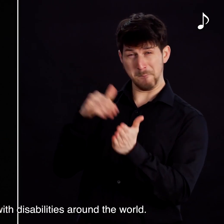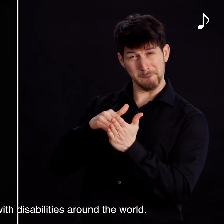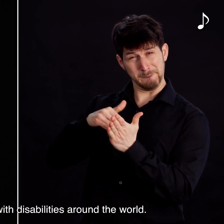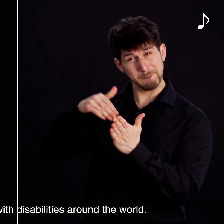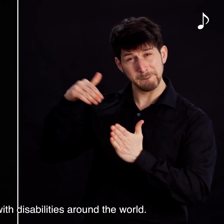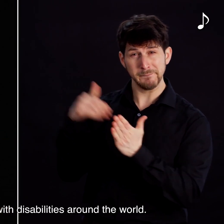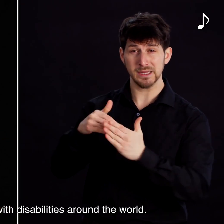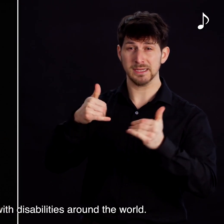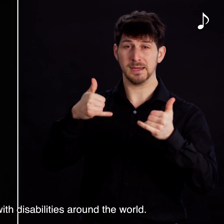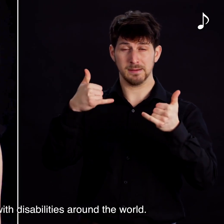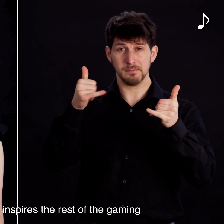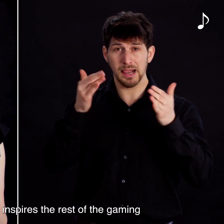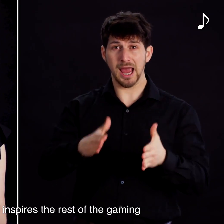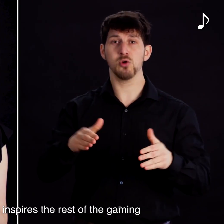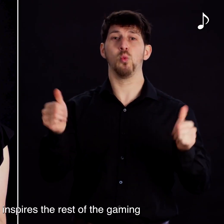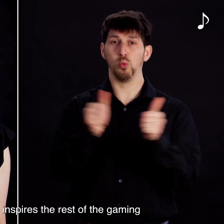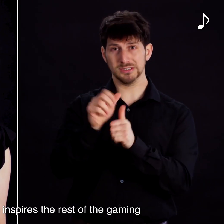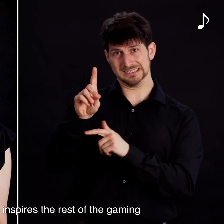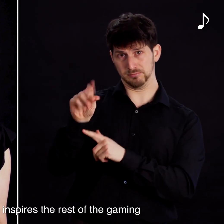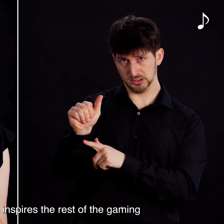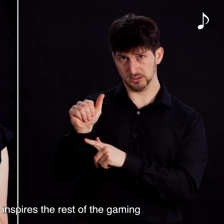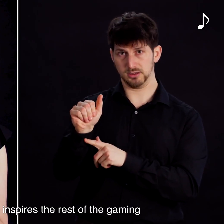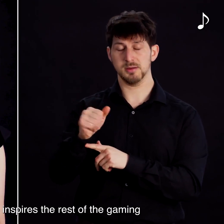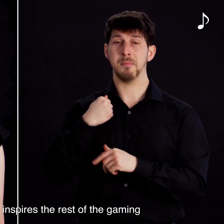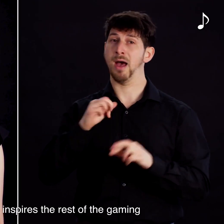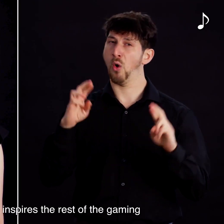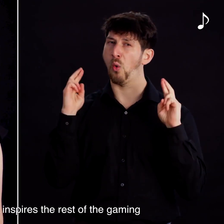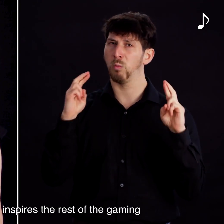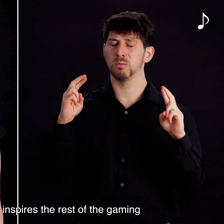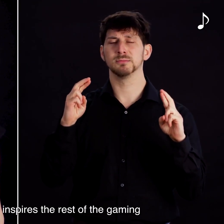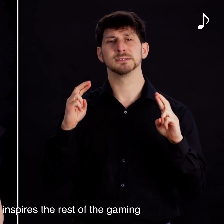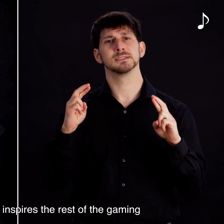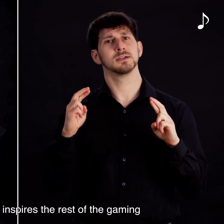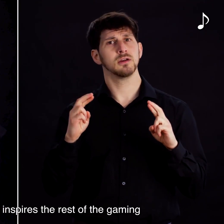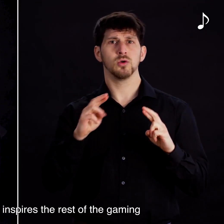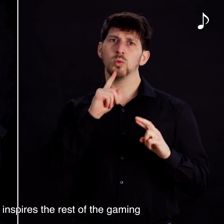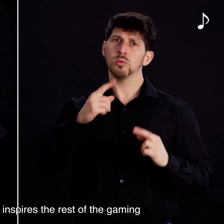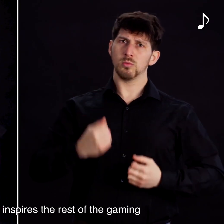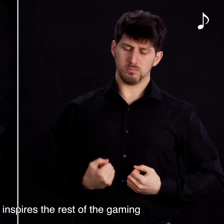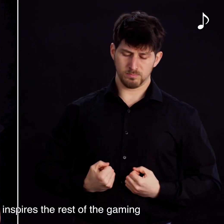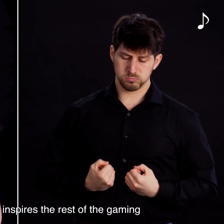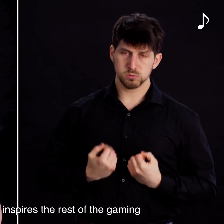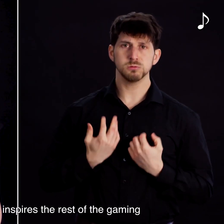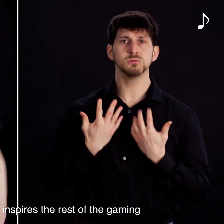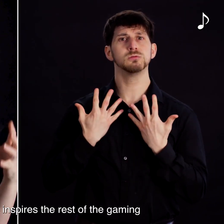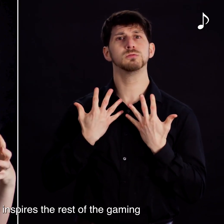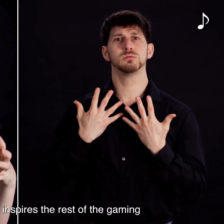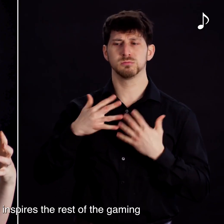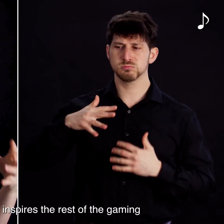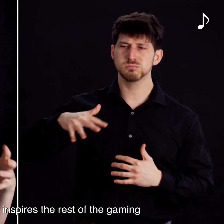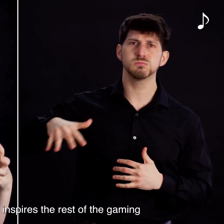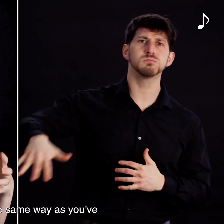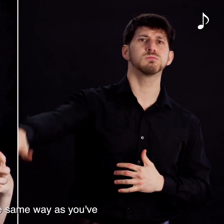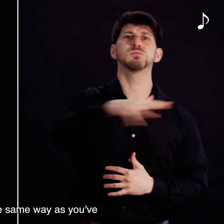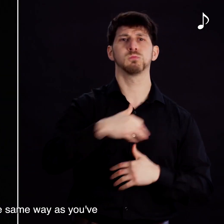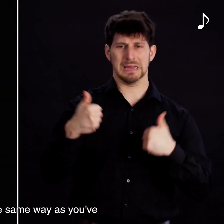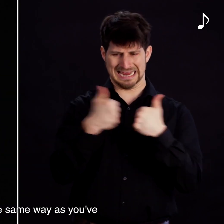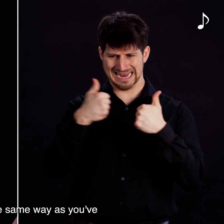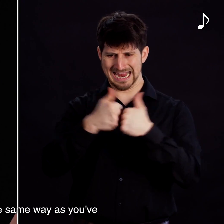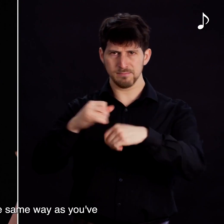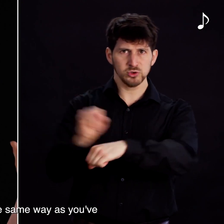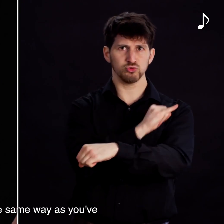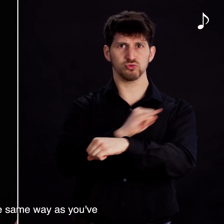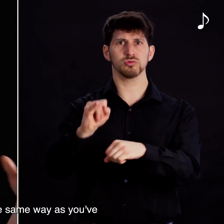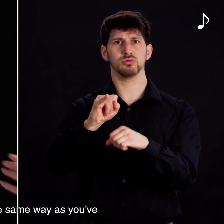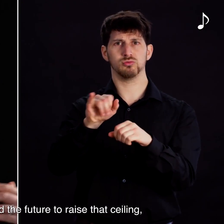gamers with disabilities around the world so my hope is that this inspires the rest of the gaming industry